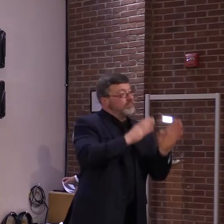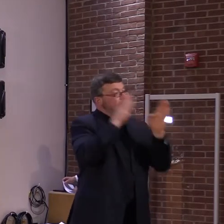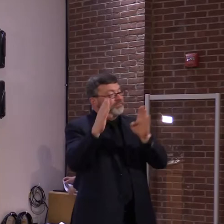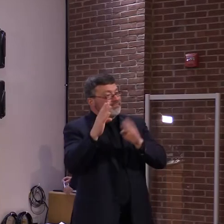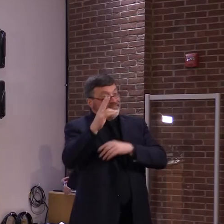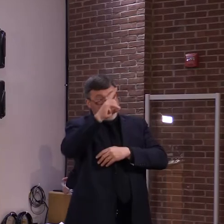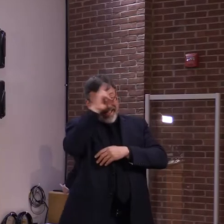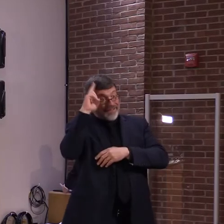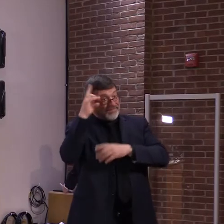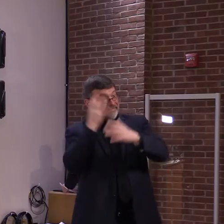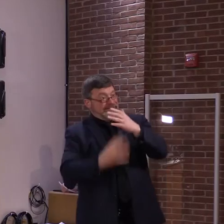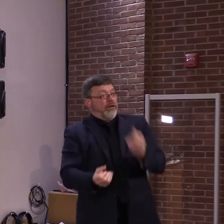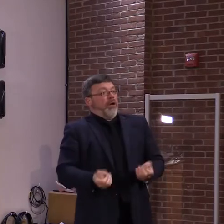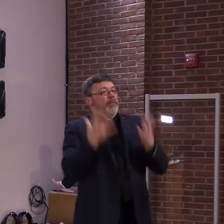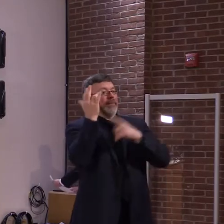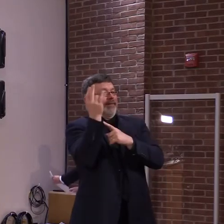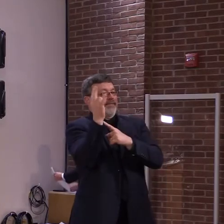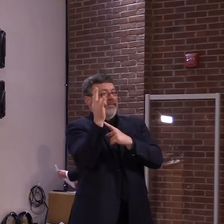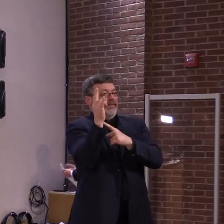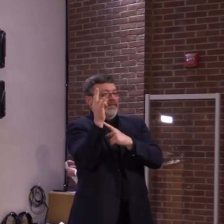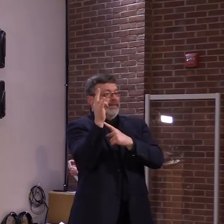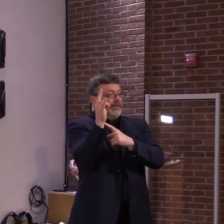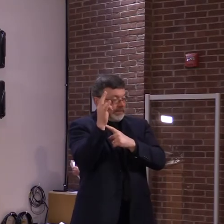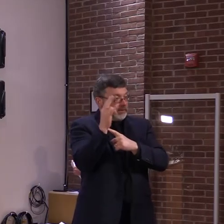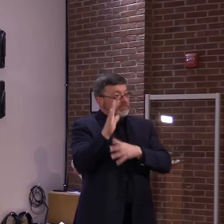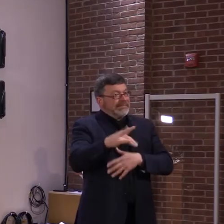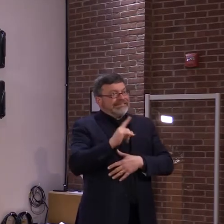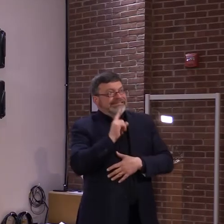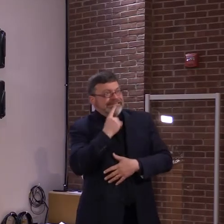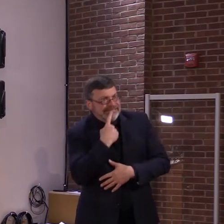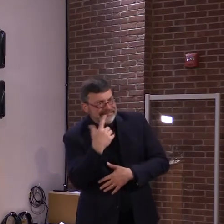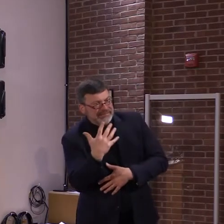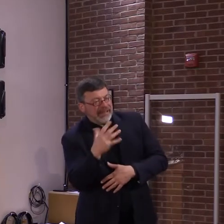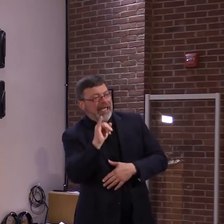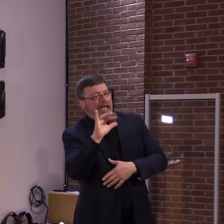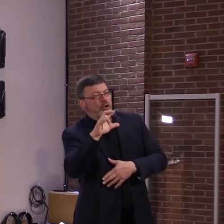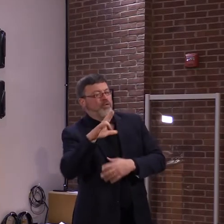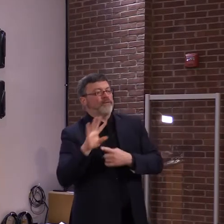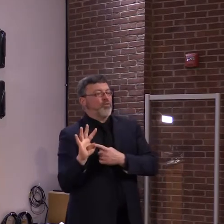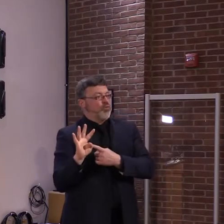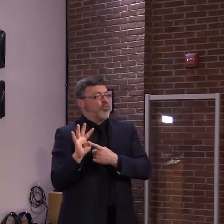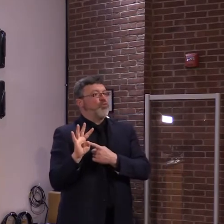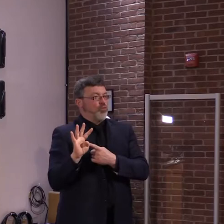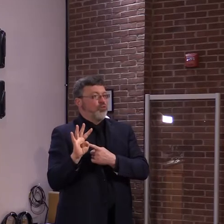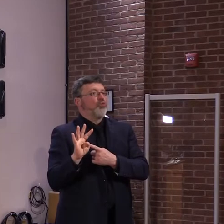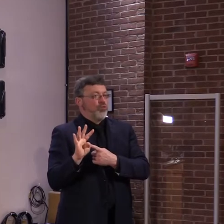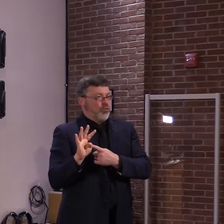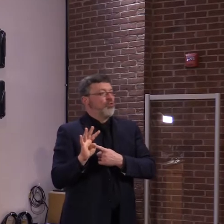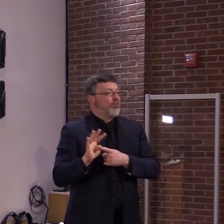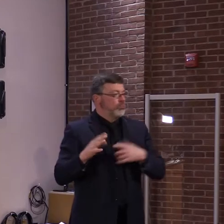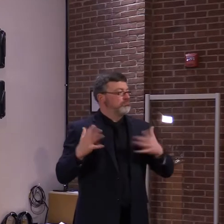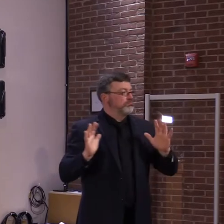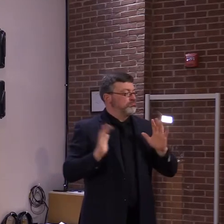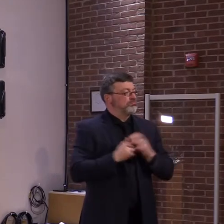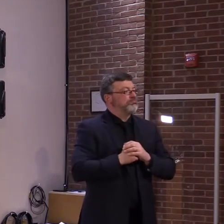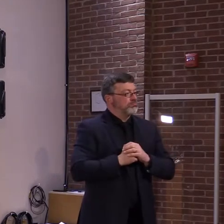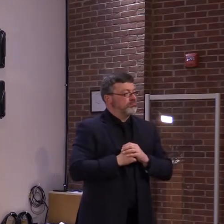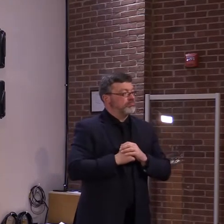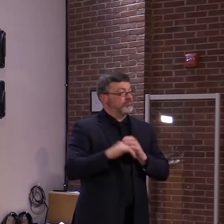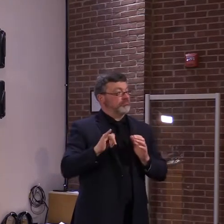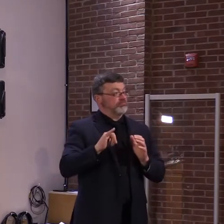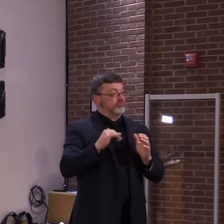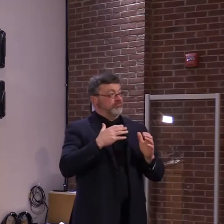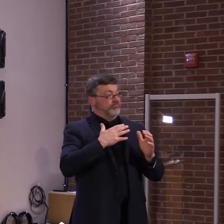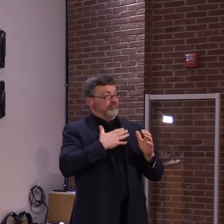with 4 in the ICU. And as of yesterday, our 7-day case rate in Vermont is 84 cases